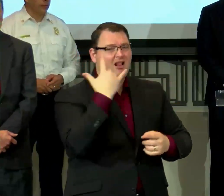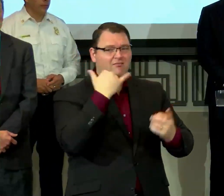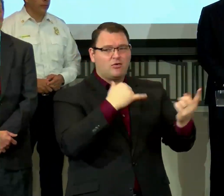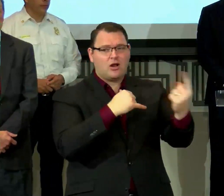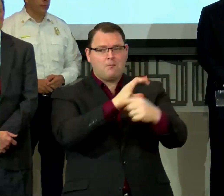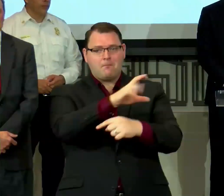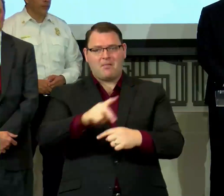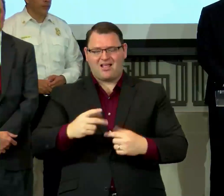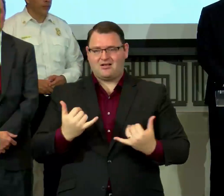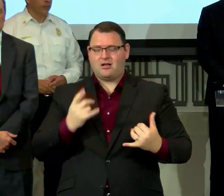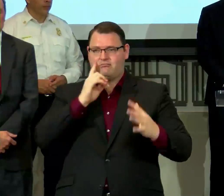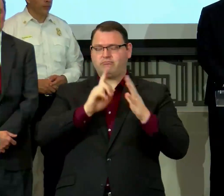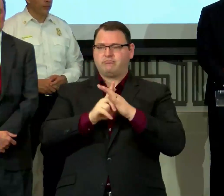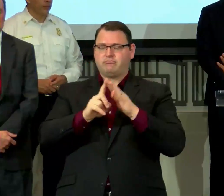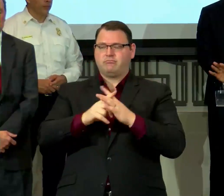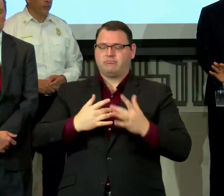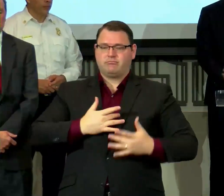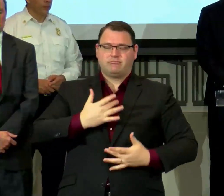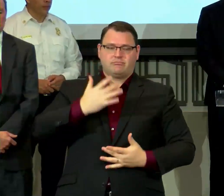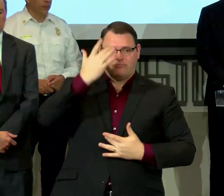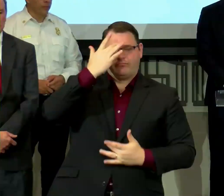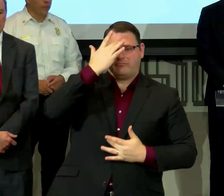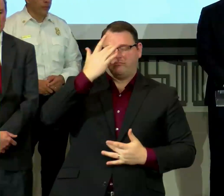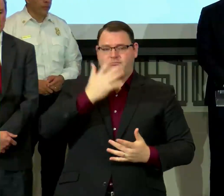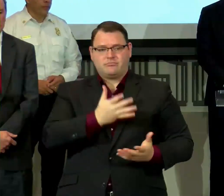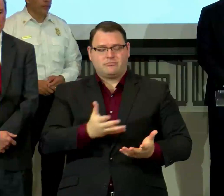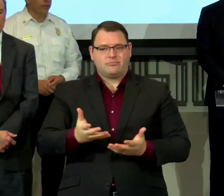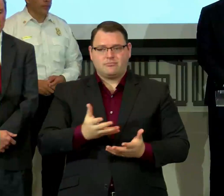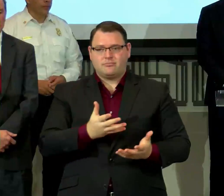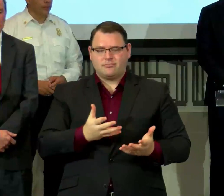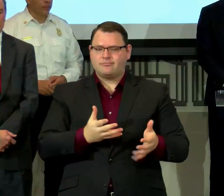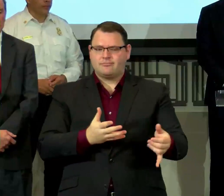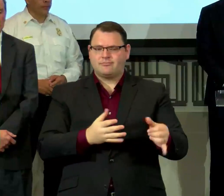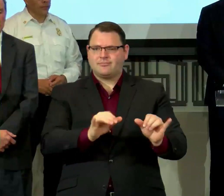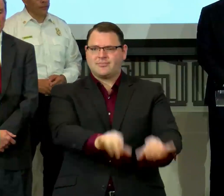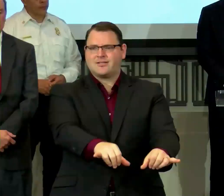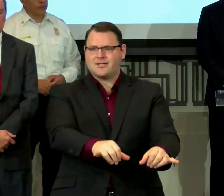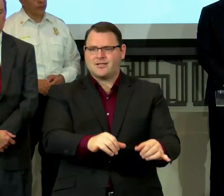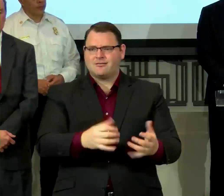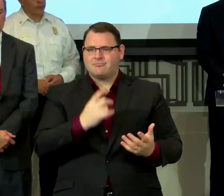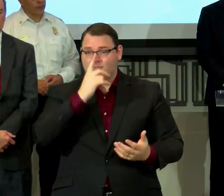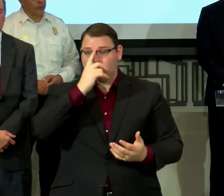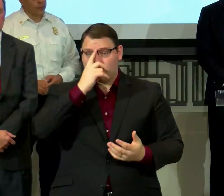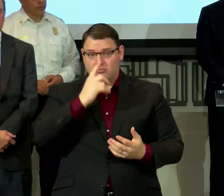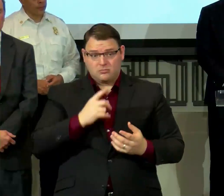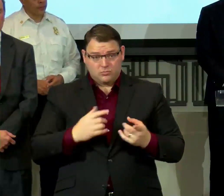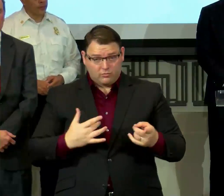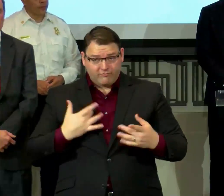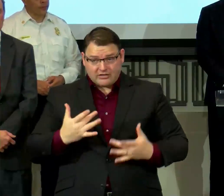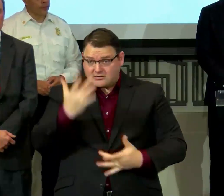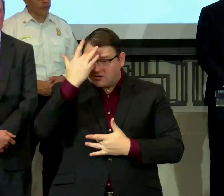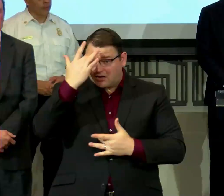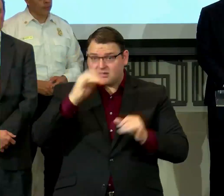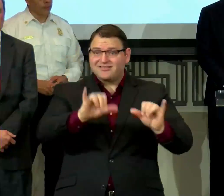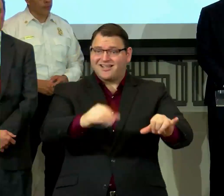experiencing, if you are sick, you stay home. And not only if you're sick, stay home,